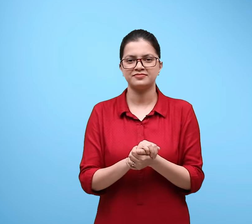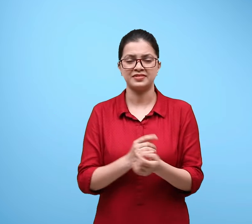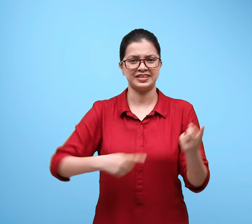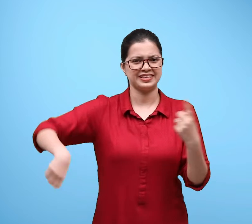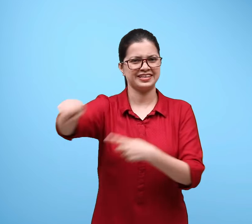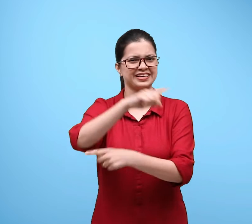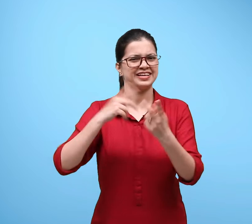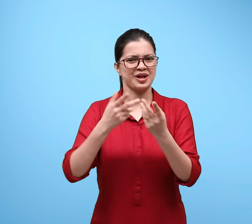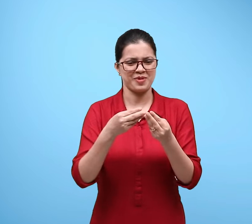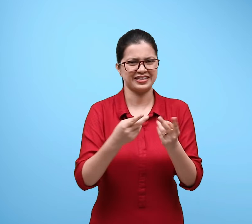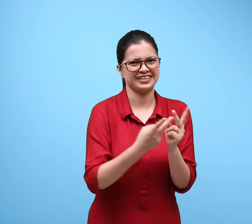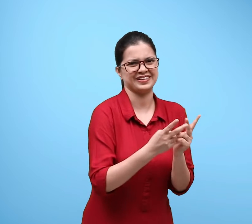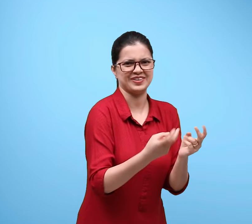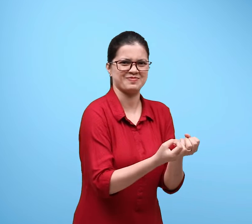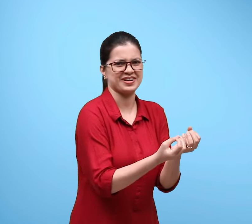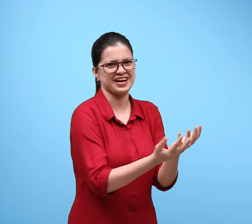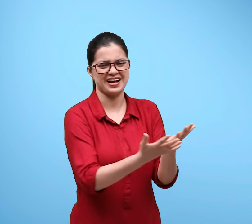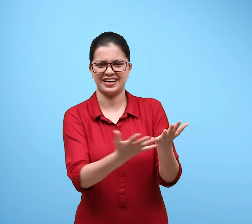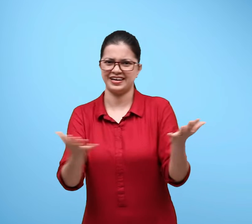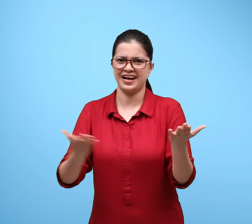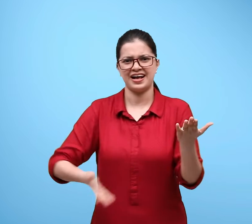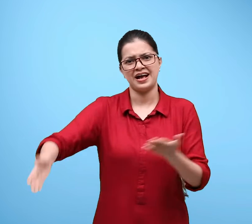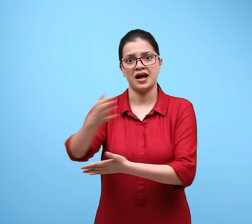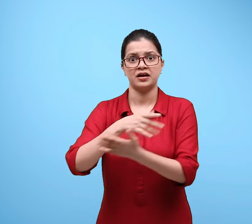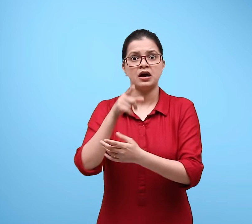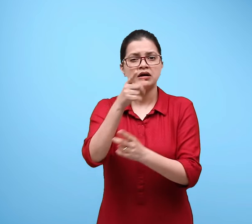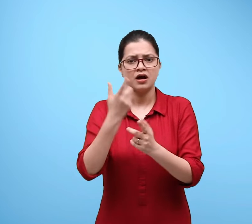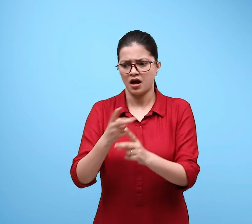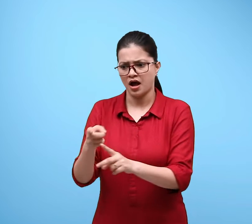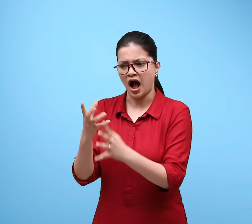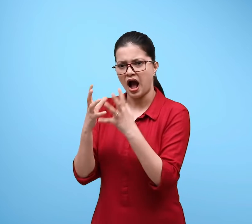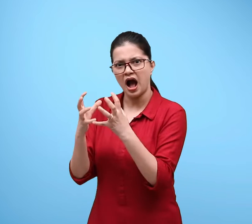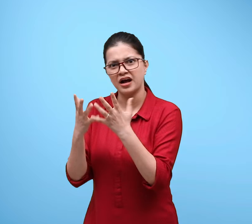In appearance, materials can have different properties